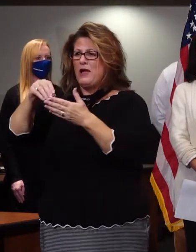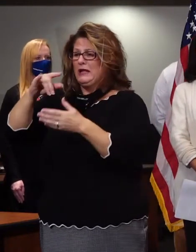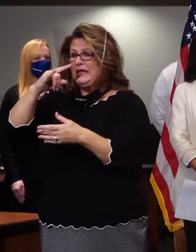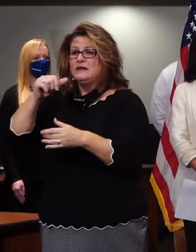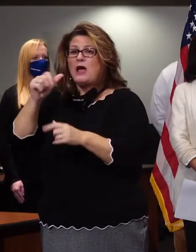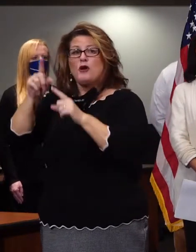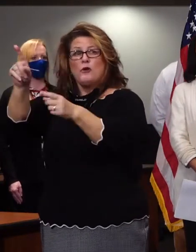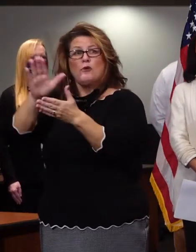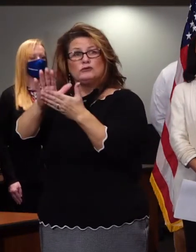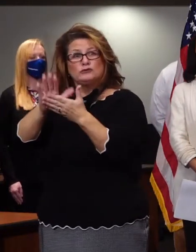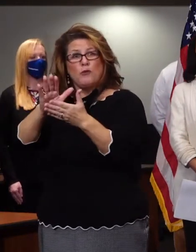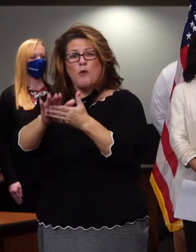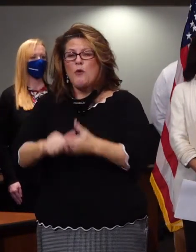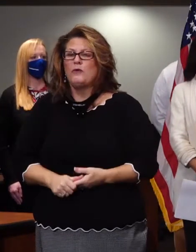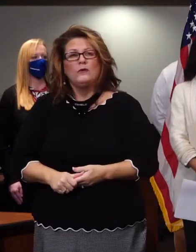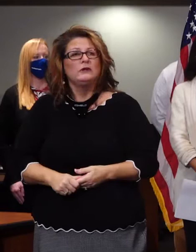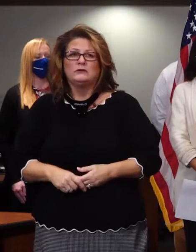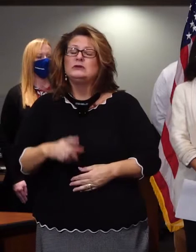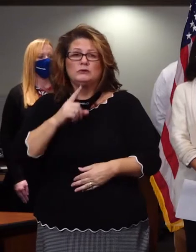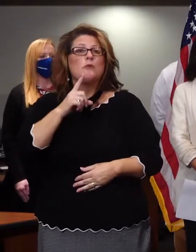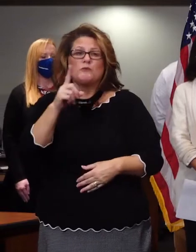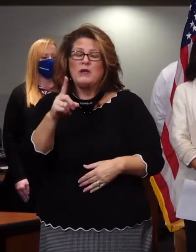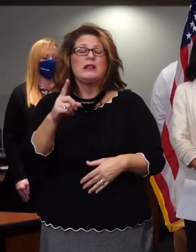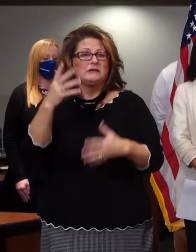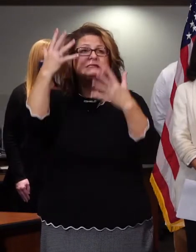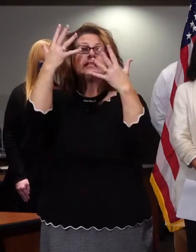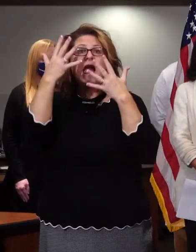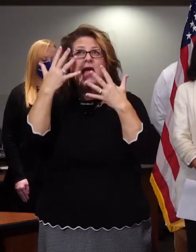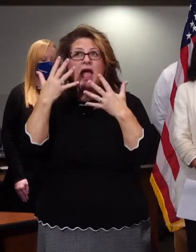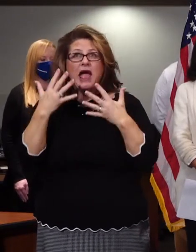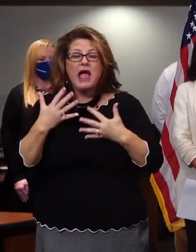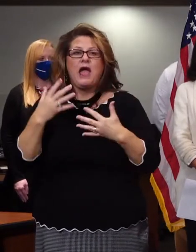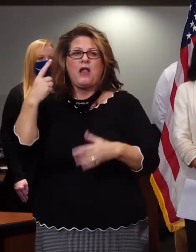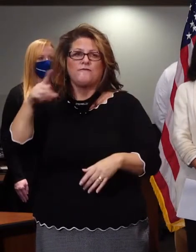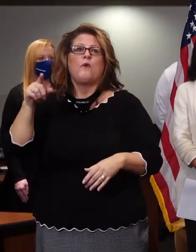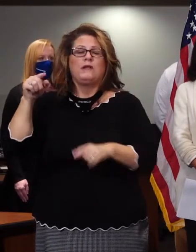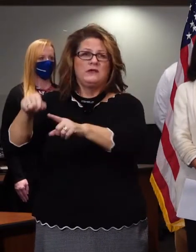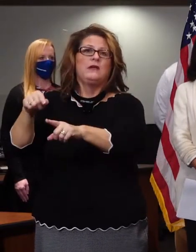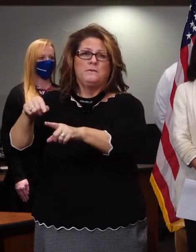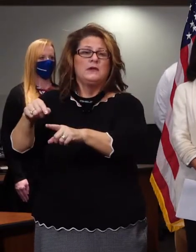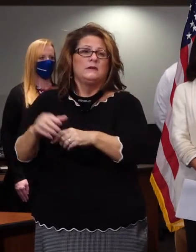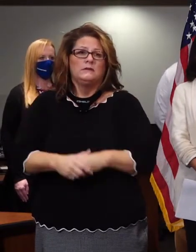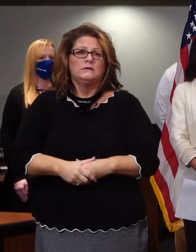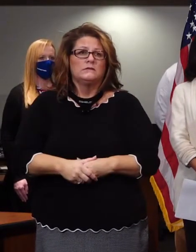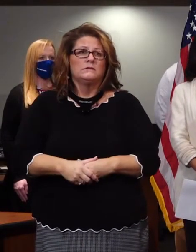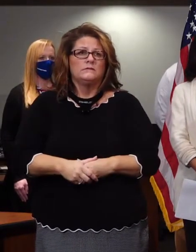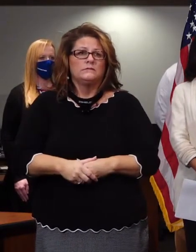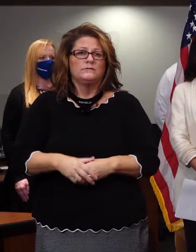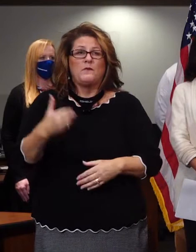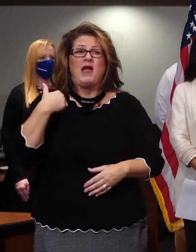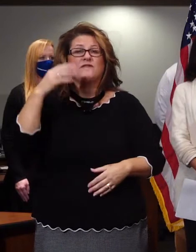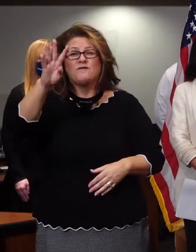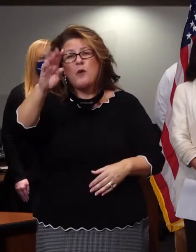having enormous unintended consequences. People all over our state are going back to work. We have a